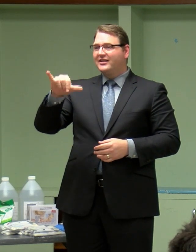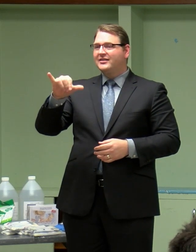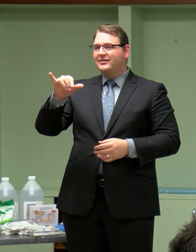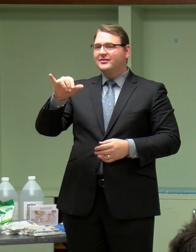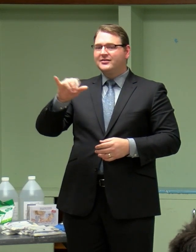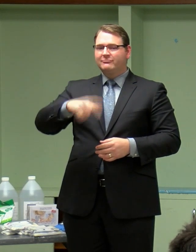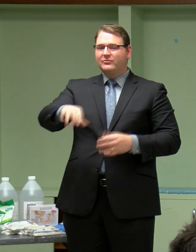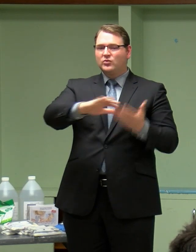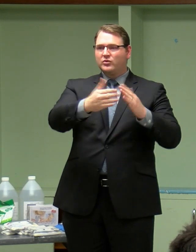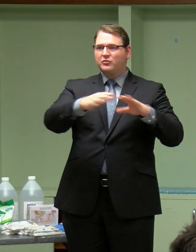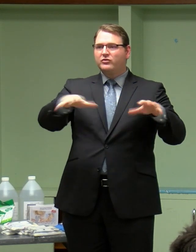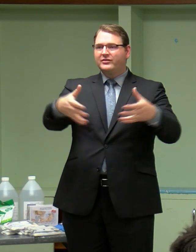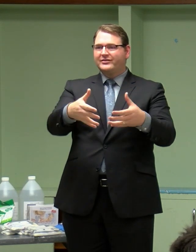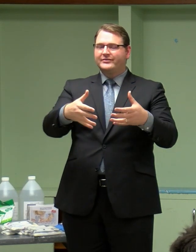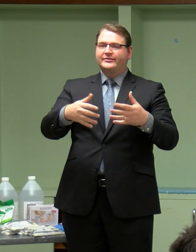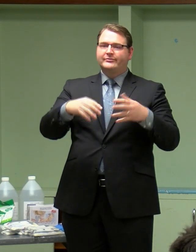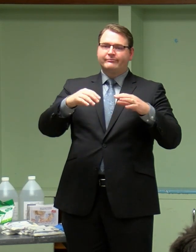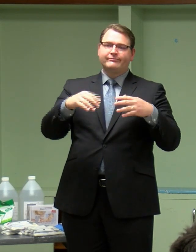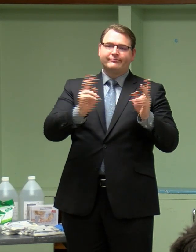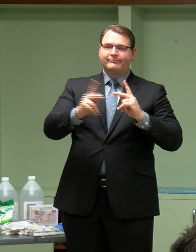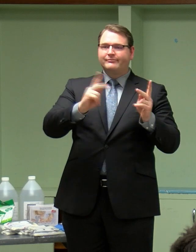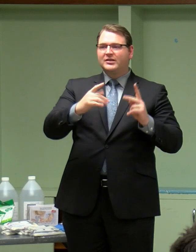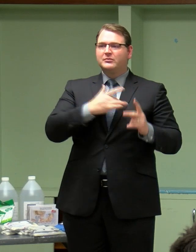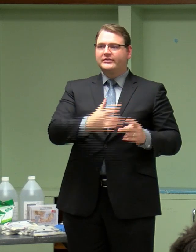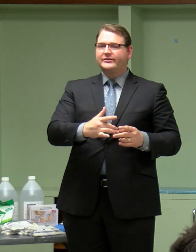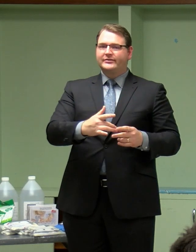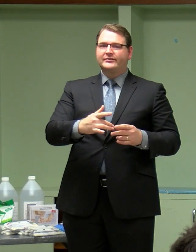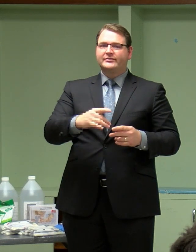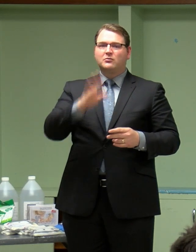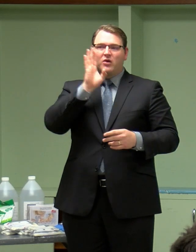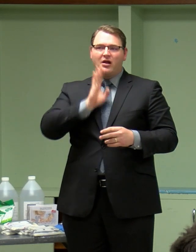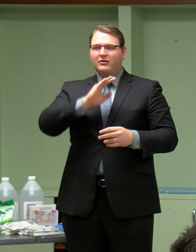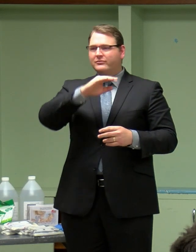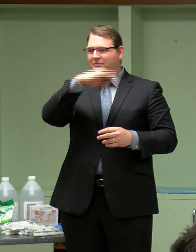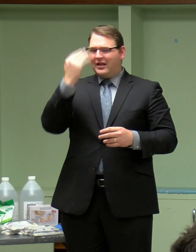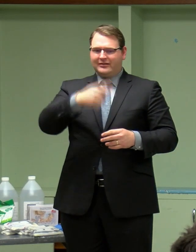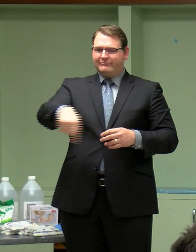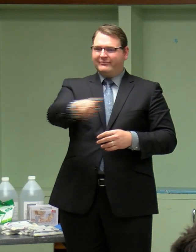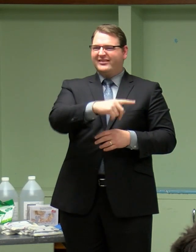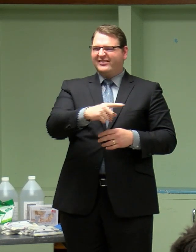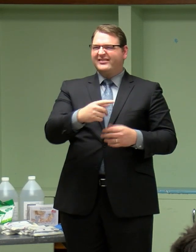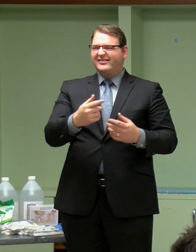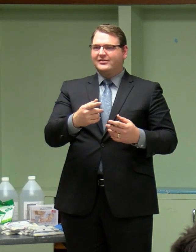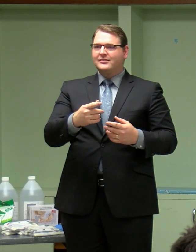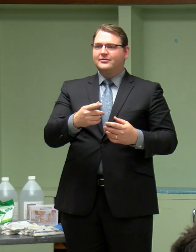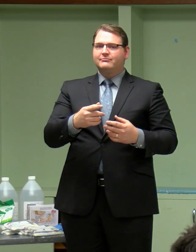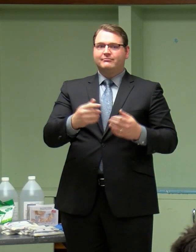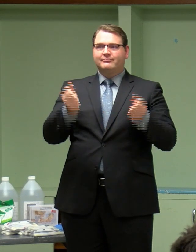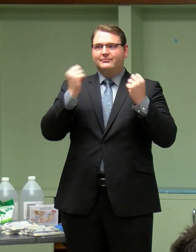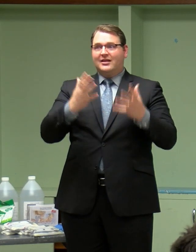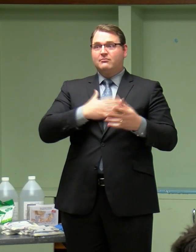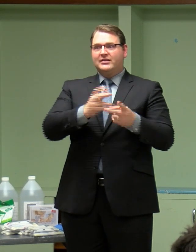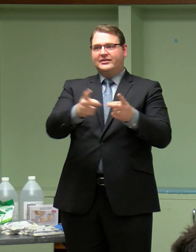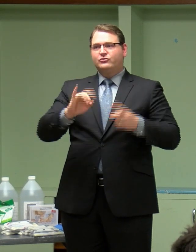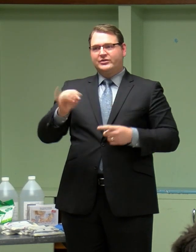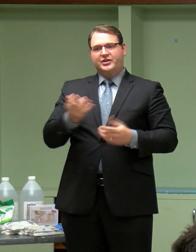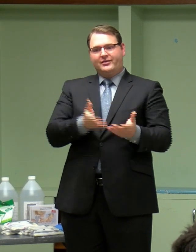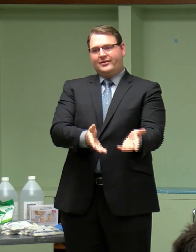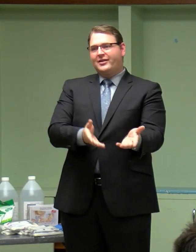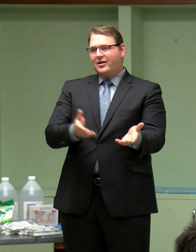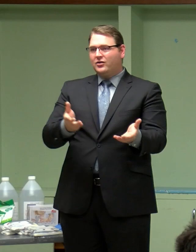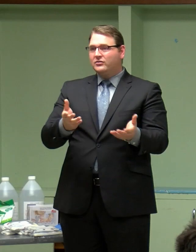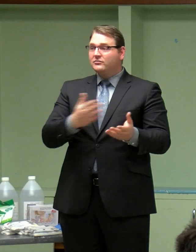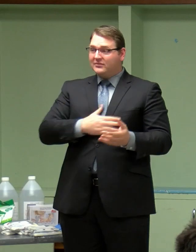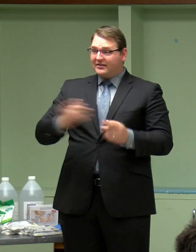is heavily black and brown. And so it was good to see people to come out, receive their mask, and we do what we can to keep our community safe. Thank you.